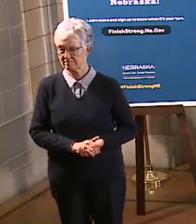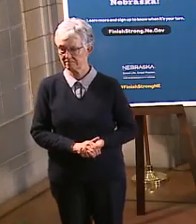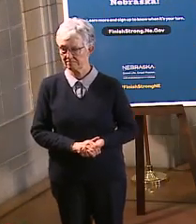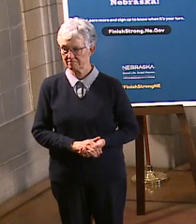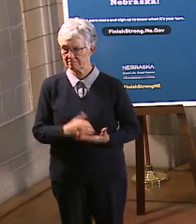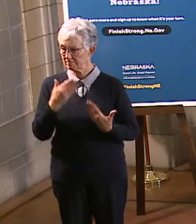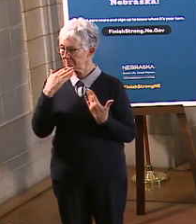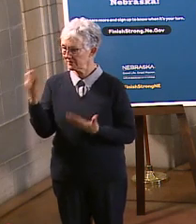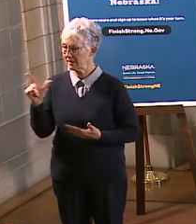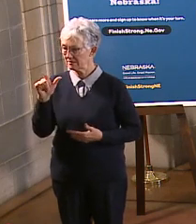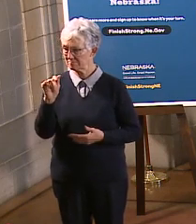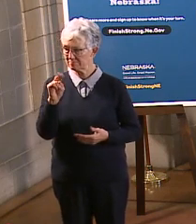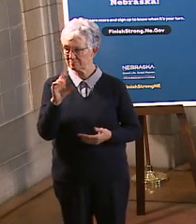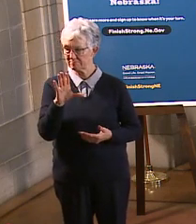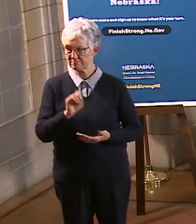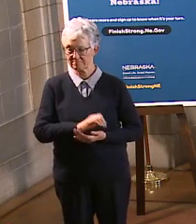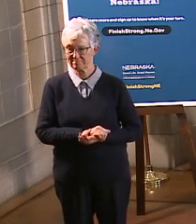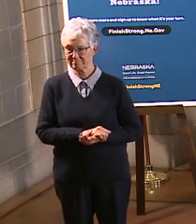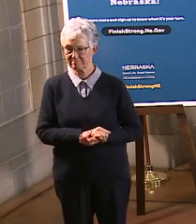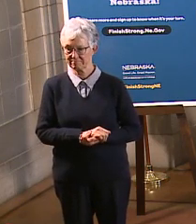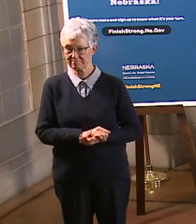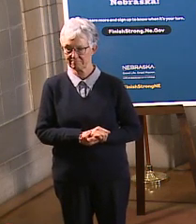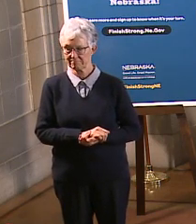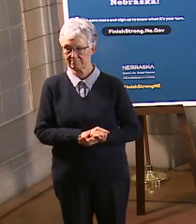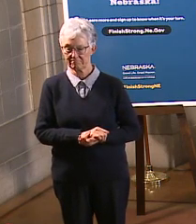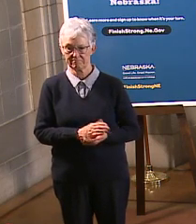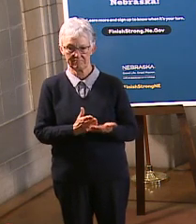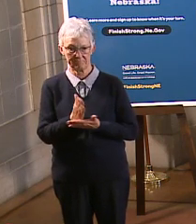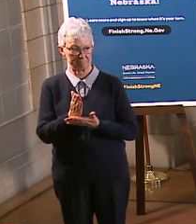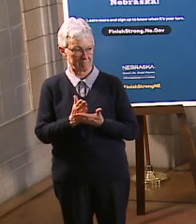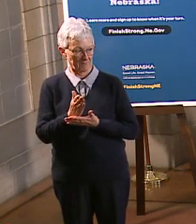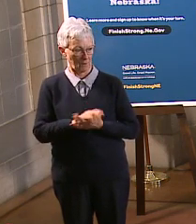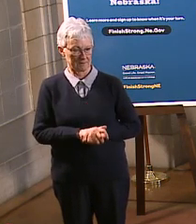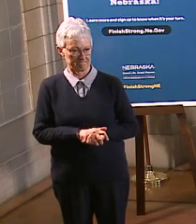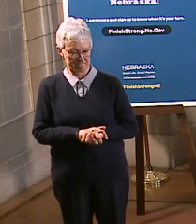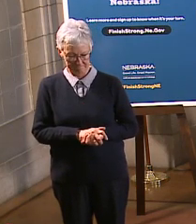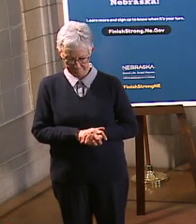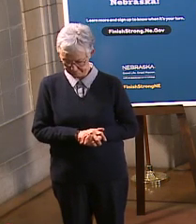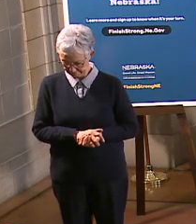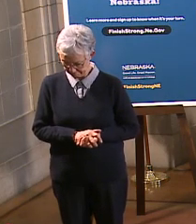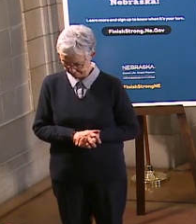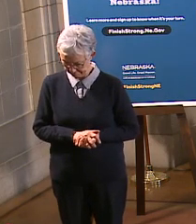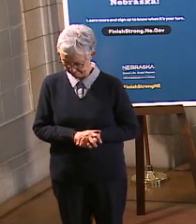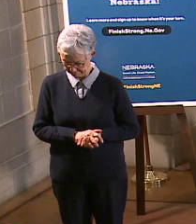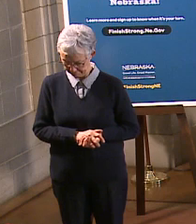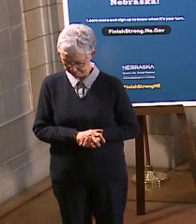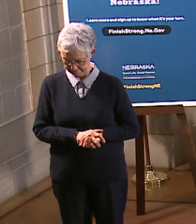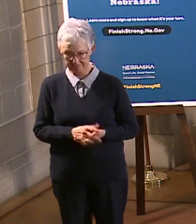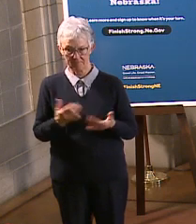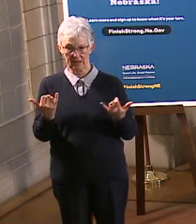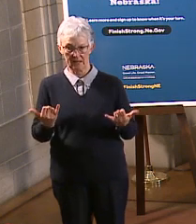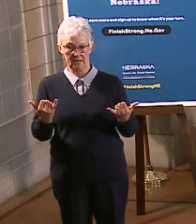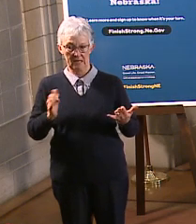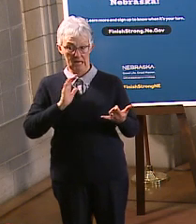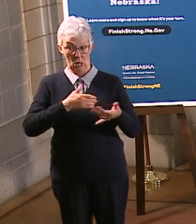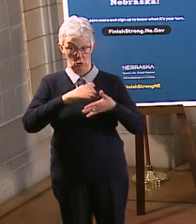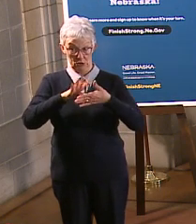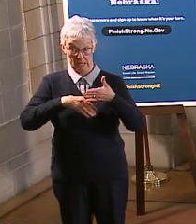Thank you very much, Lance. All right, so for the upcoming schedule,